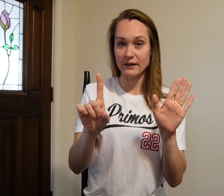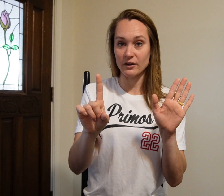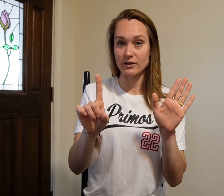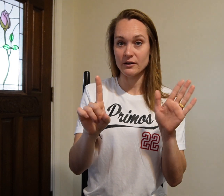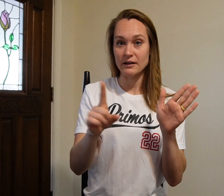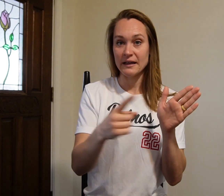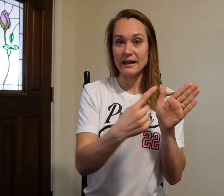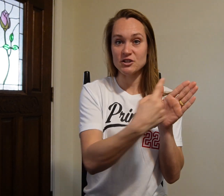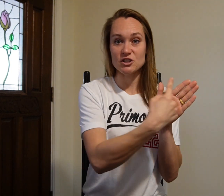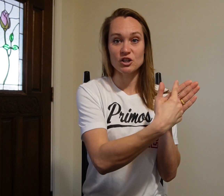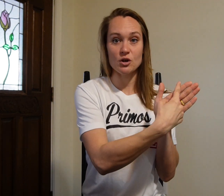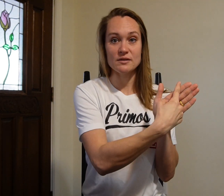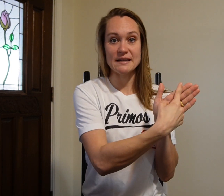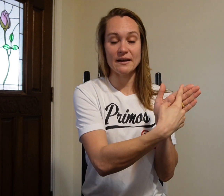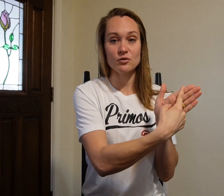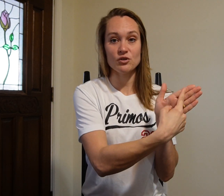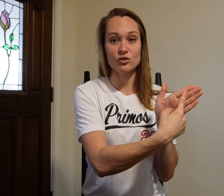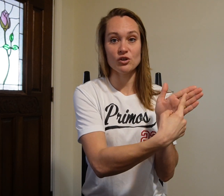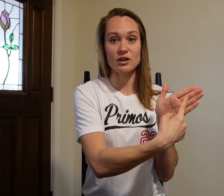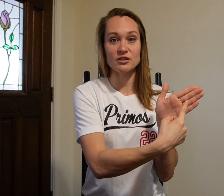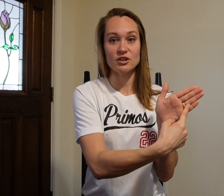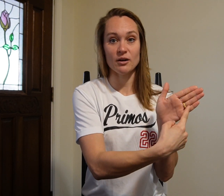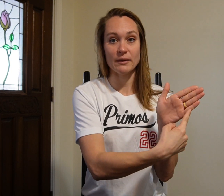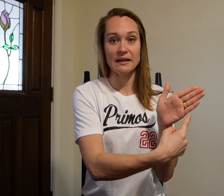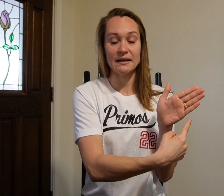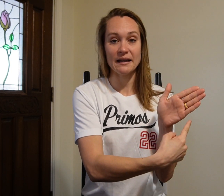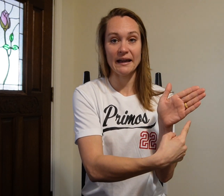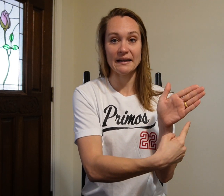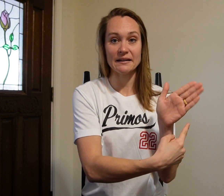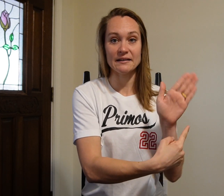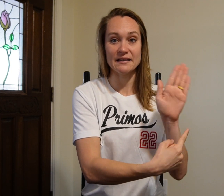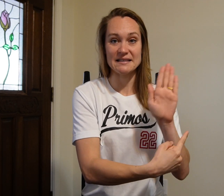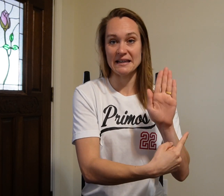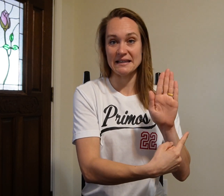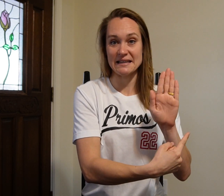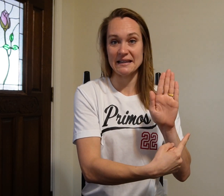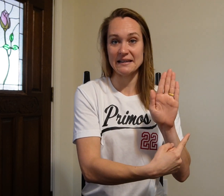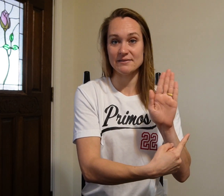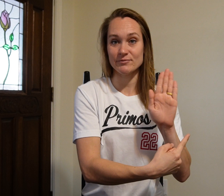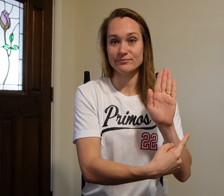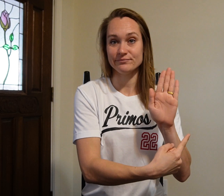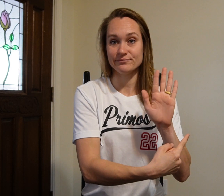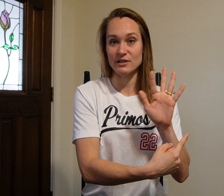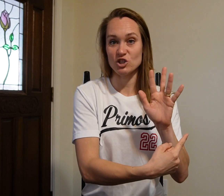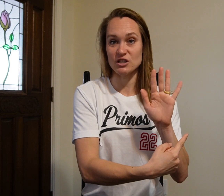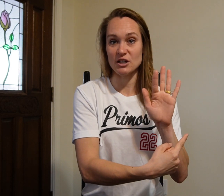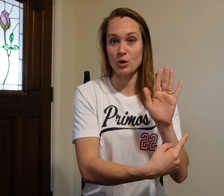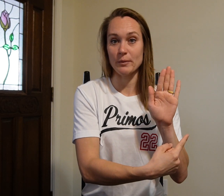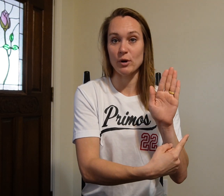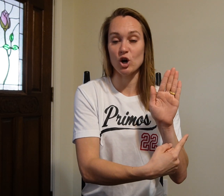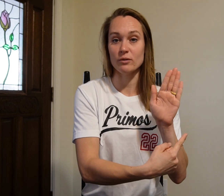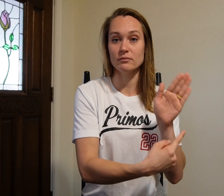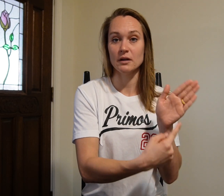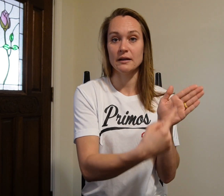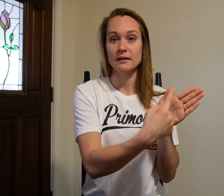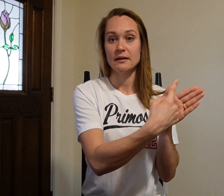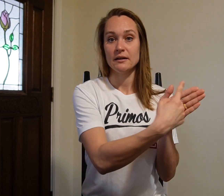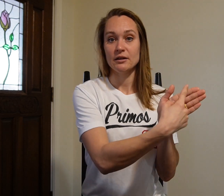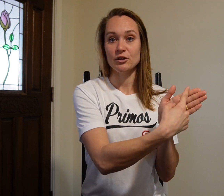finger and just go down your non-dominant hand. That's in it. It's just an open palm. You're